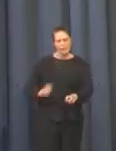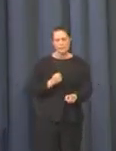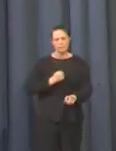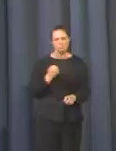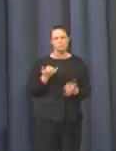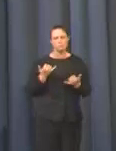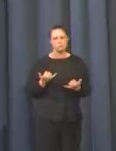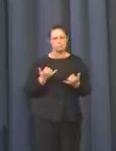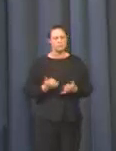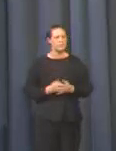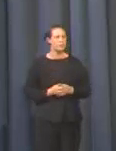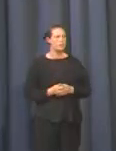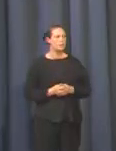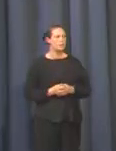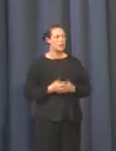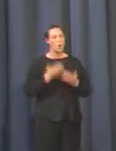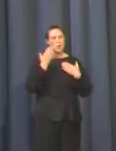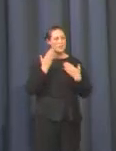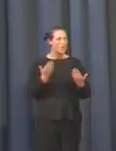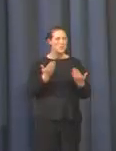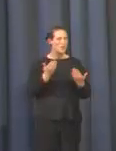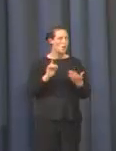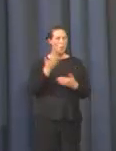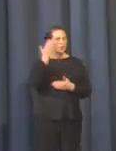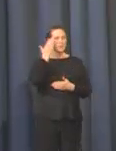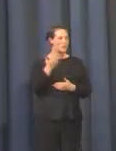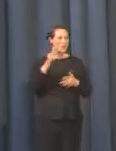we just don't know what we don't know.